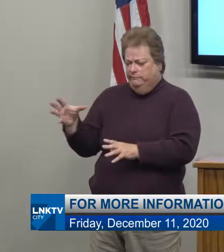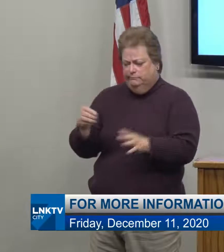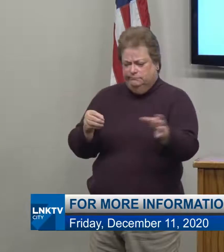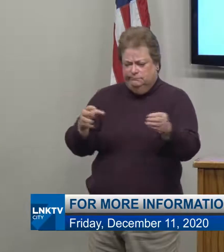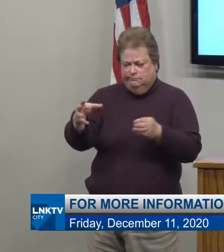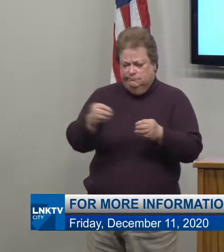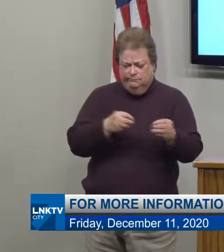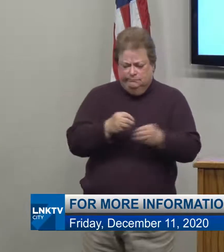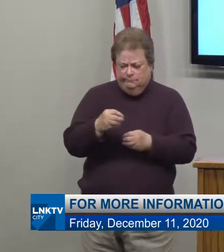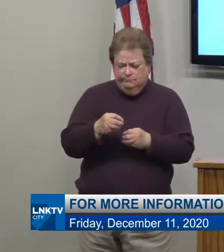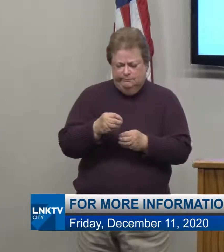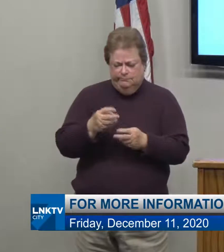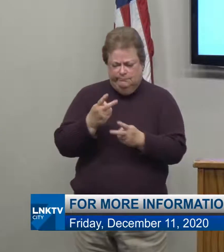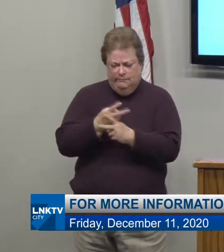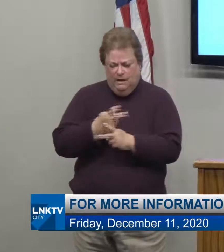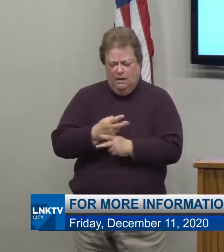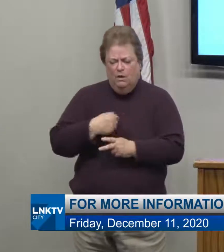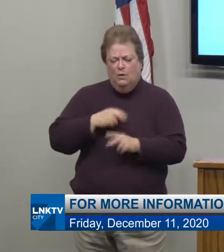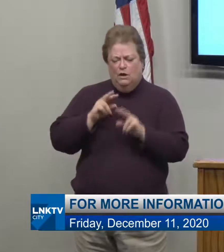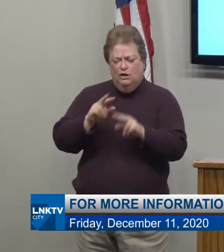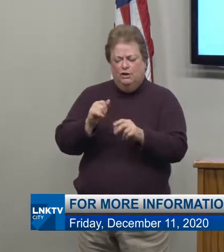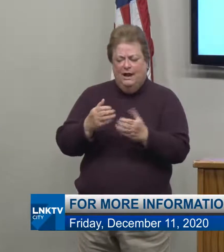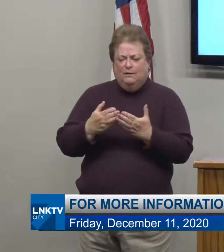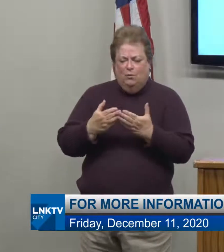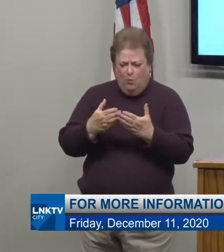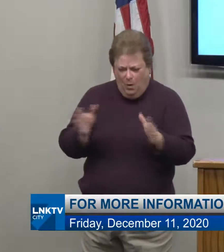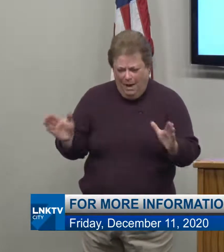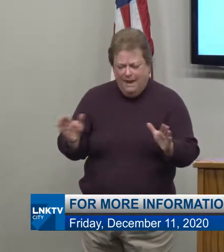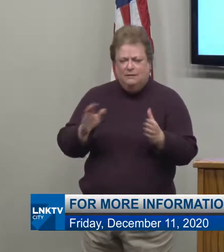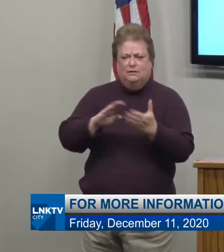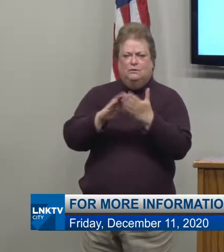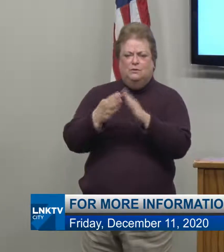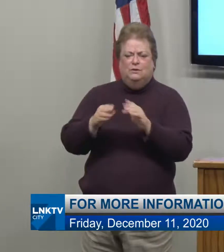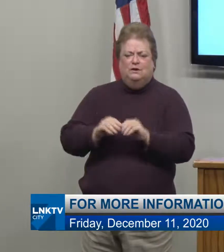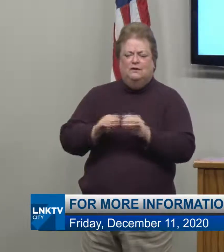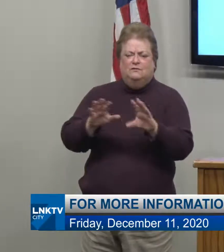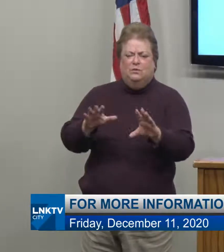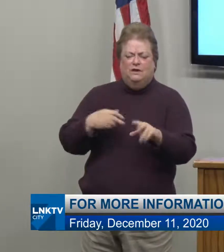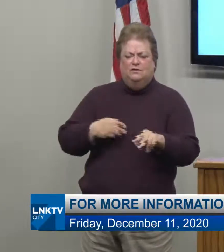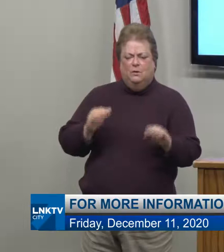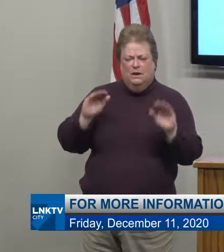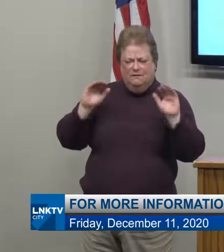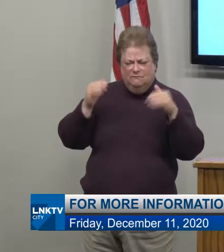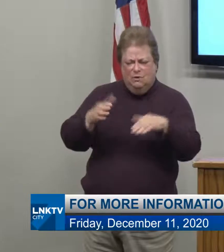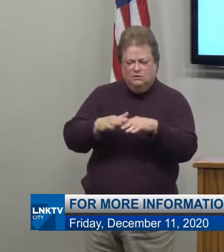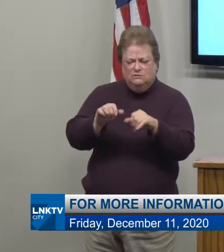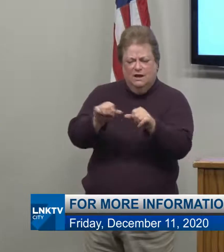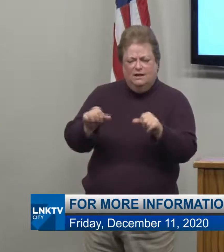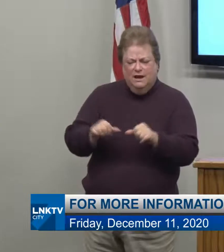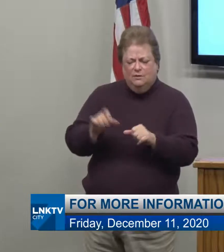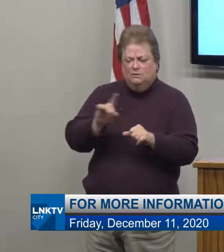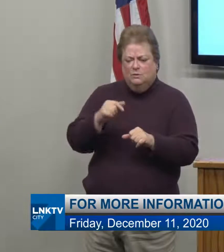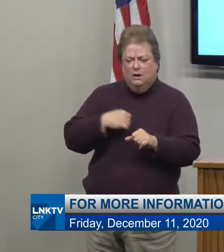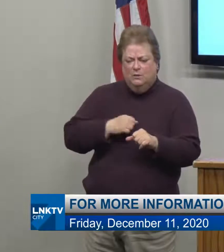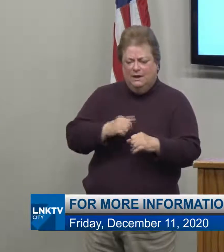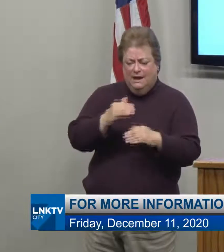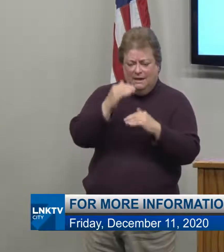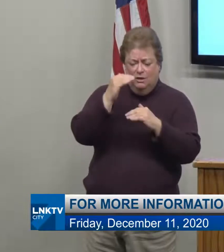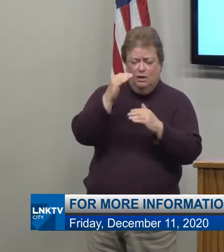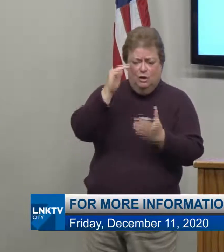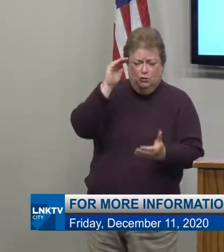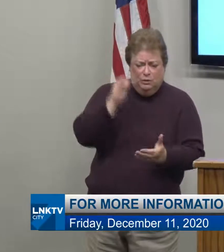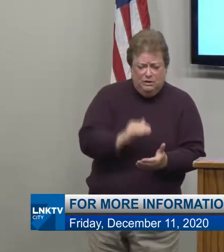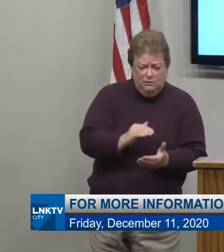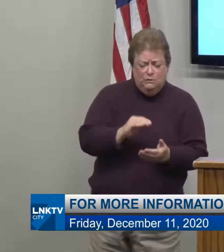is wide community spread. And so we've focused on areas where we can reduce gatherings and people being